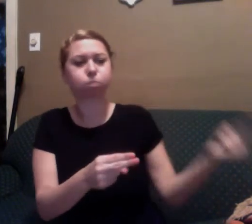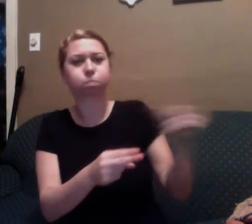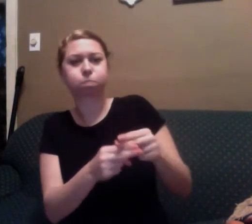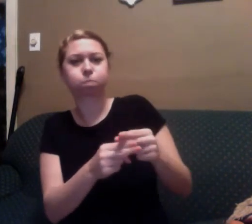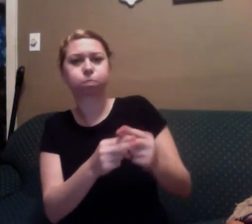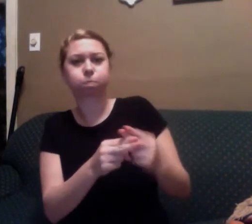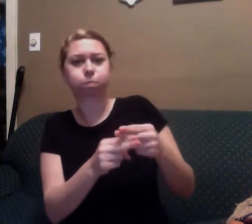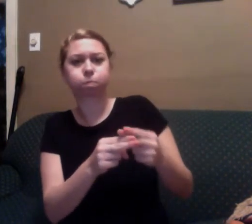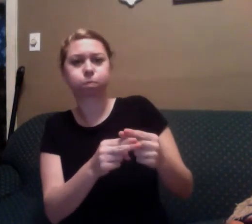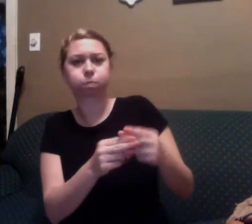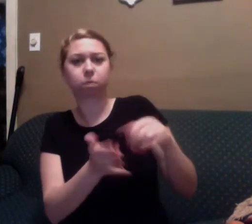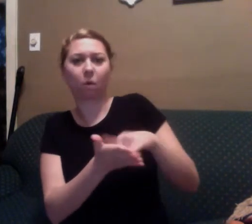that predicted weight gain